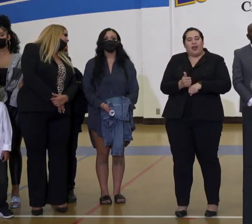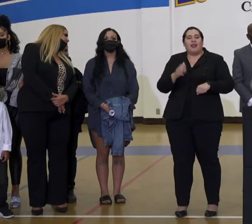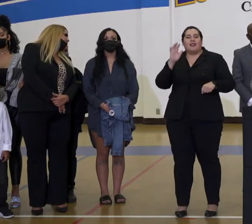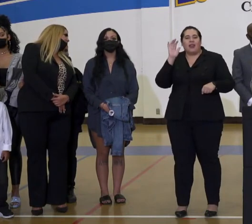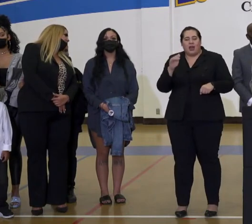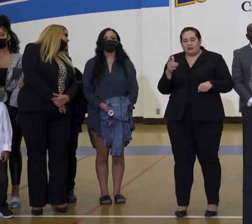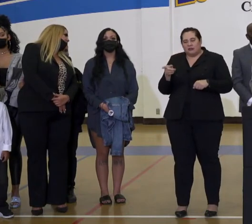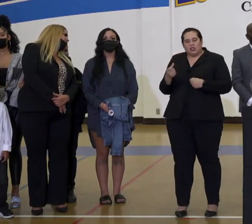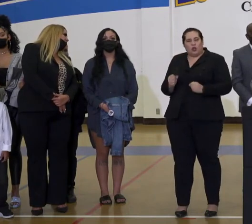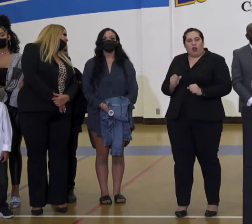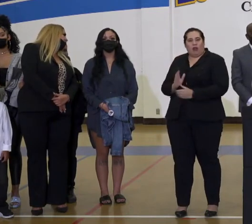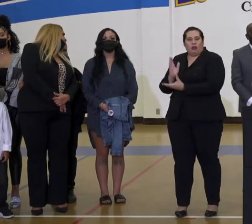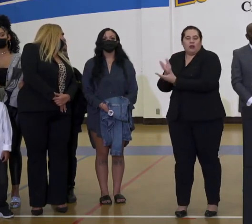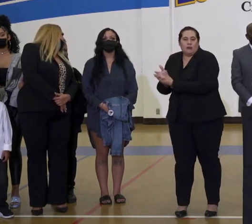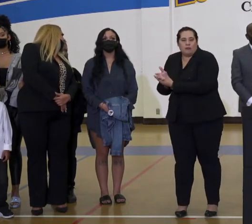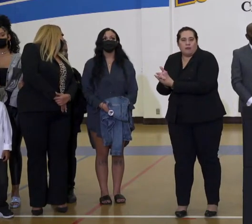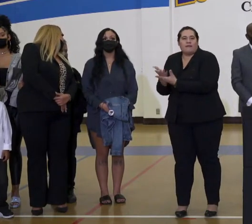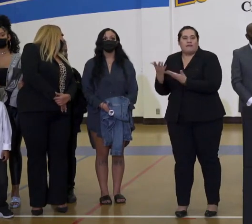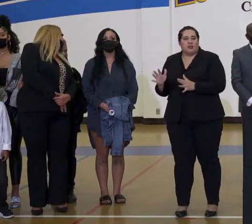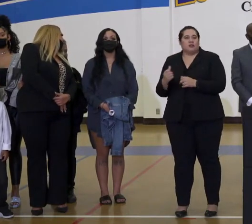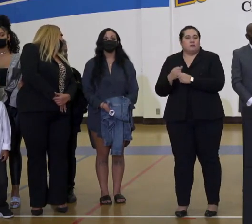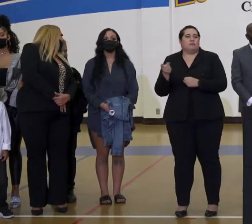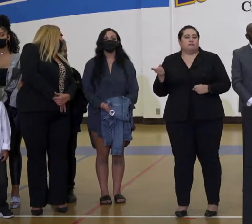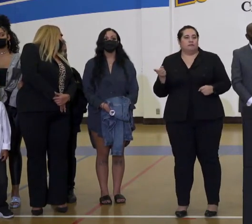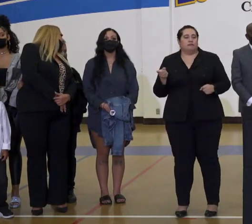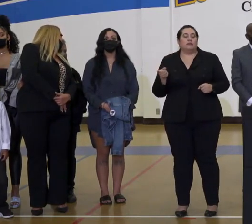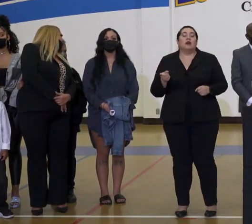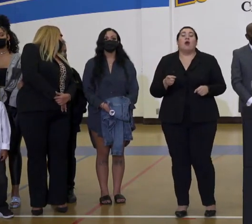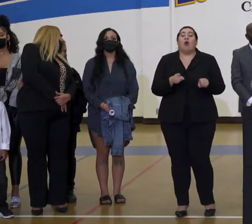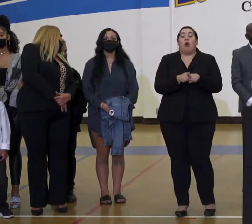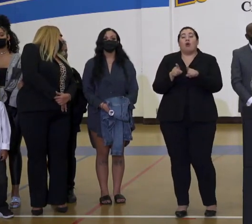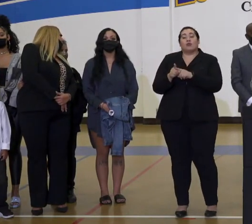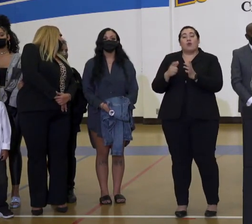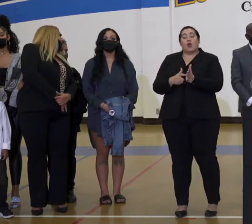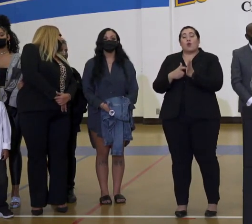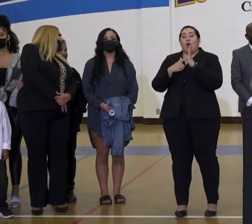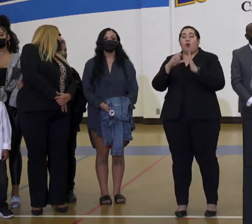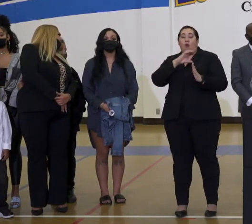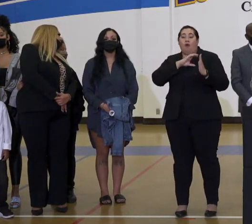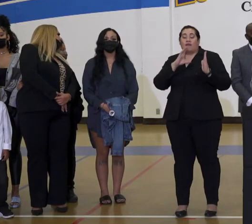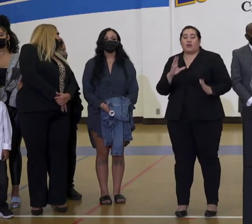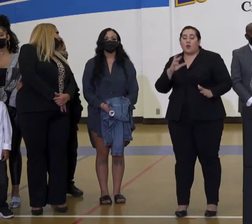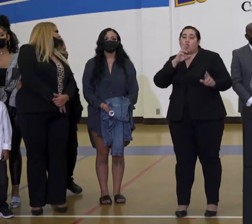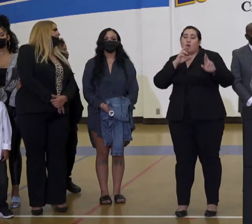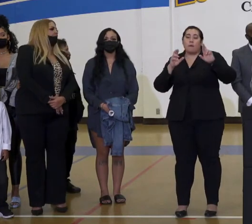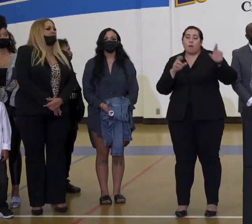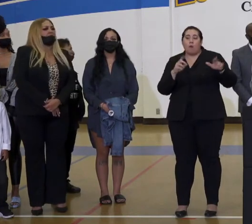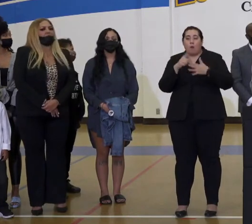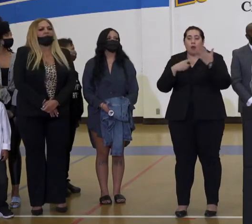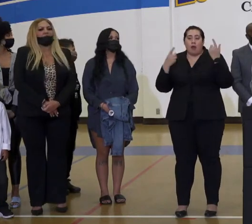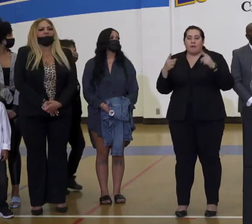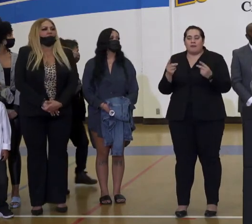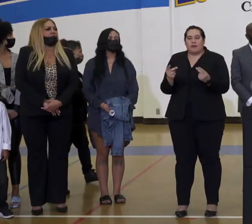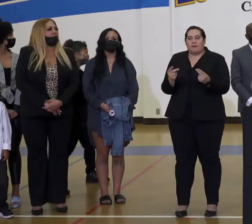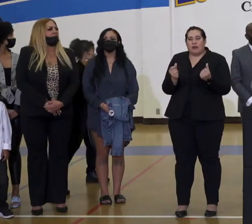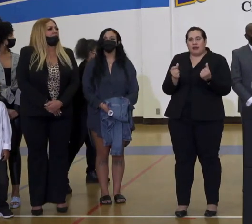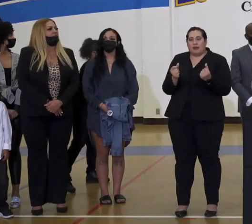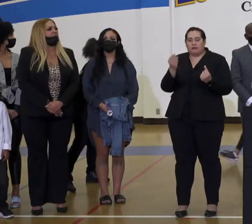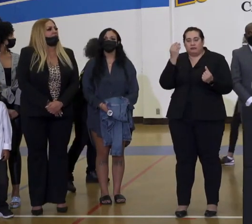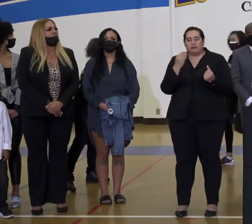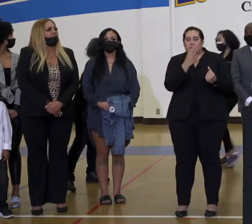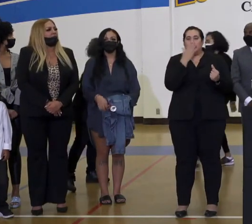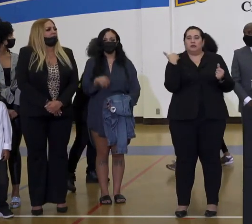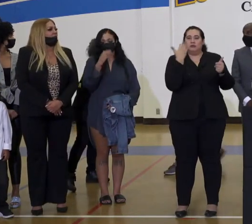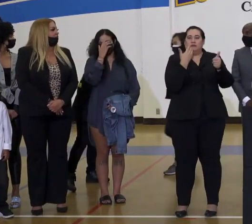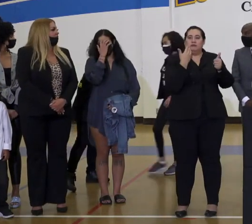an attempt to intervene has been made. Additionally, it requires a peace officer to report the incident immediately to his or